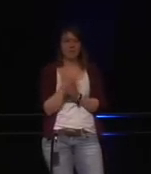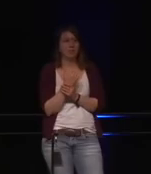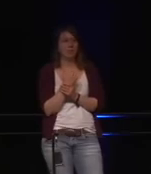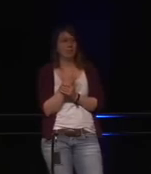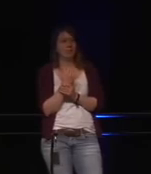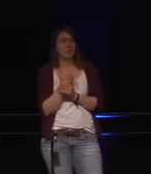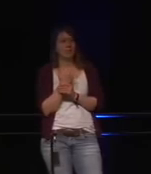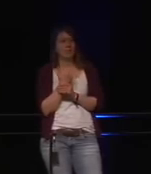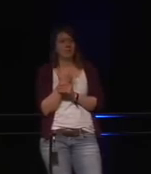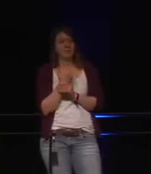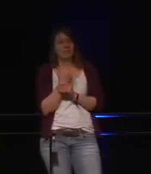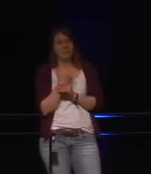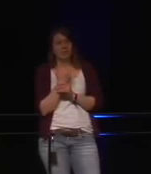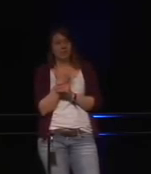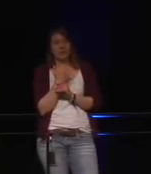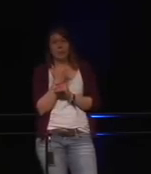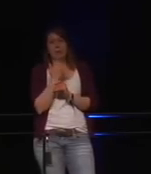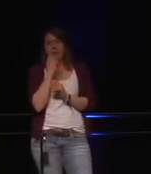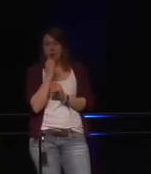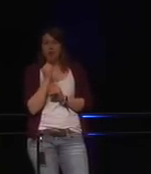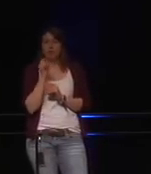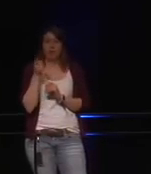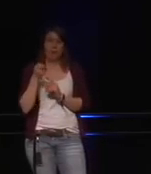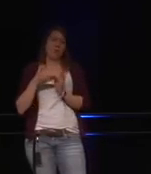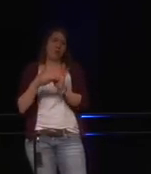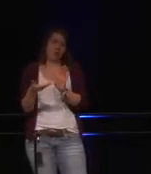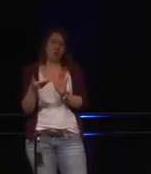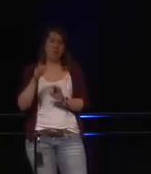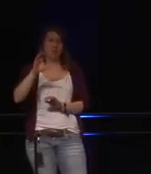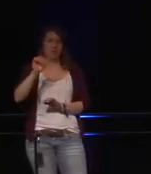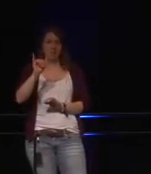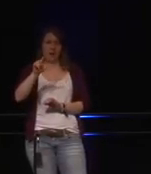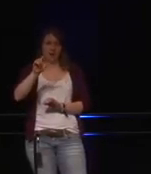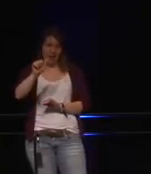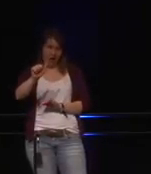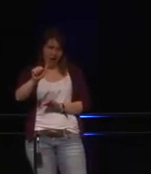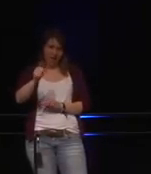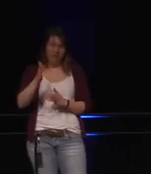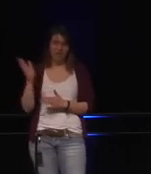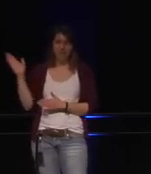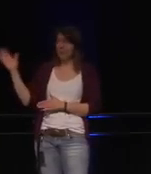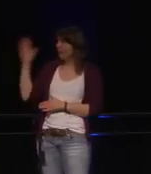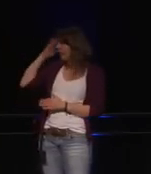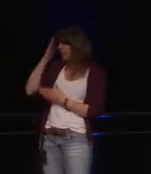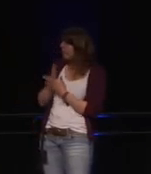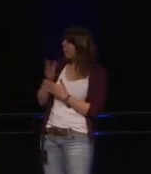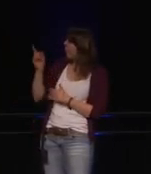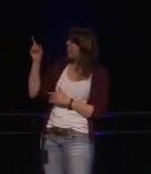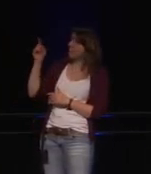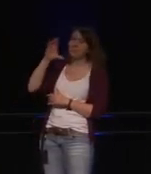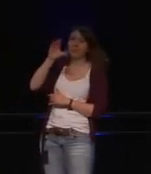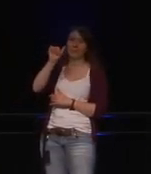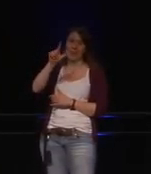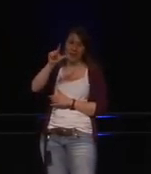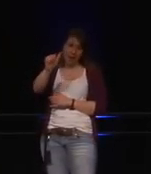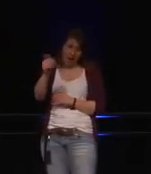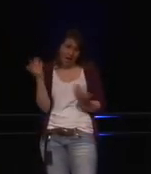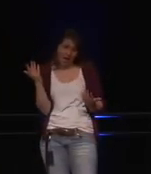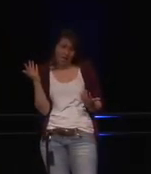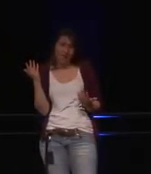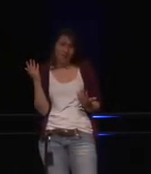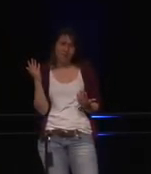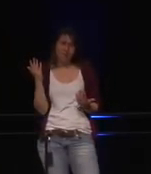And before I finally press this button, you're probably curious now, but first, I'm going to talk